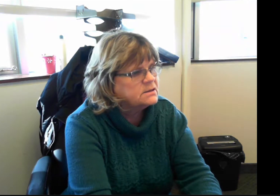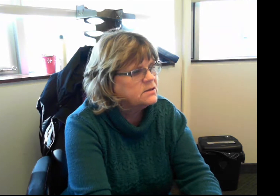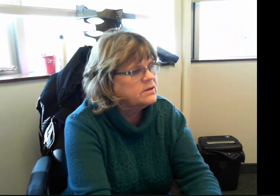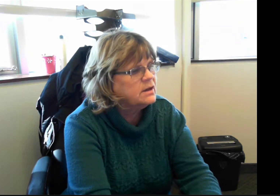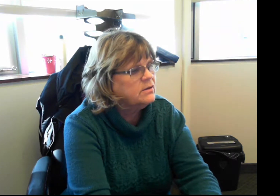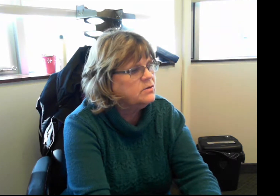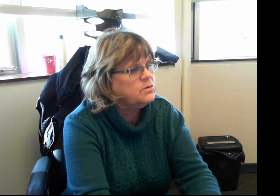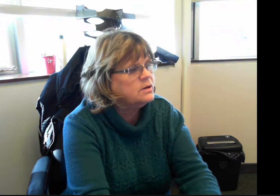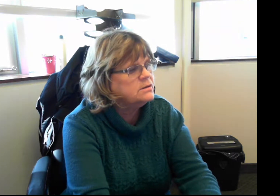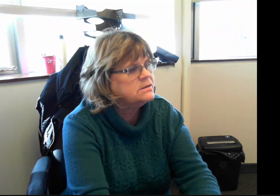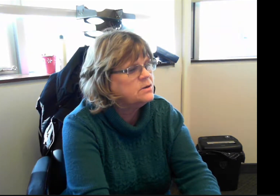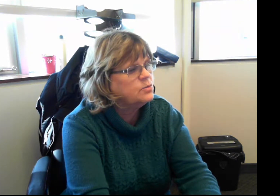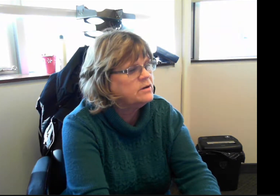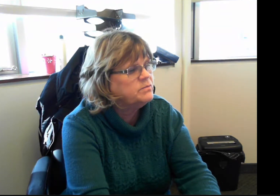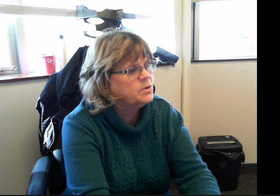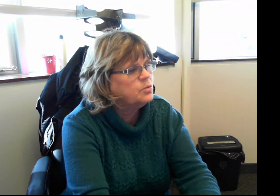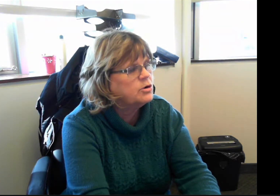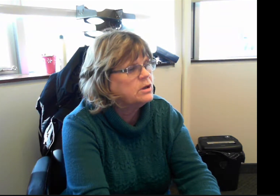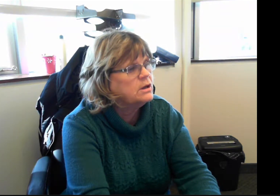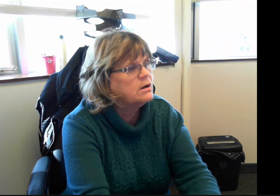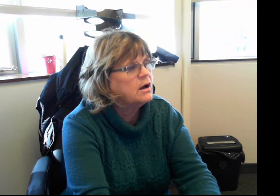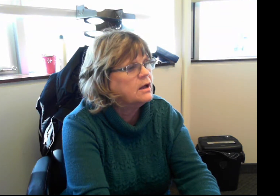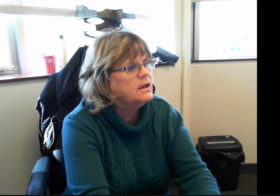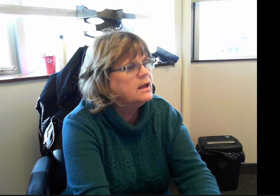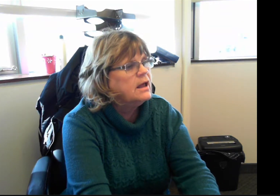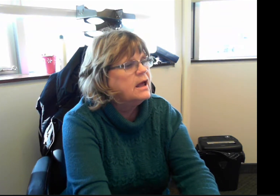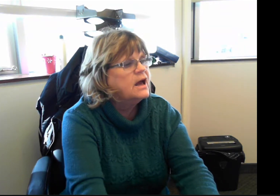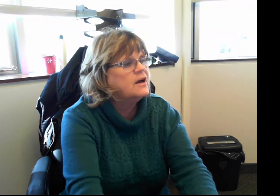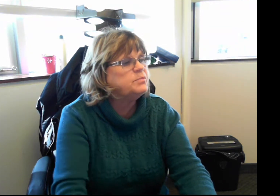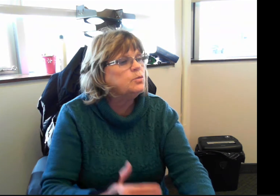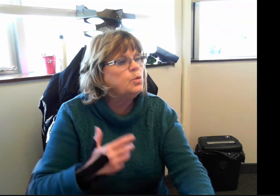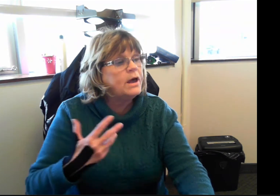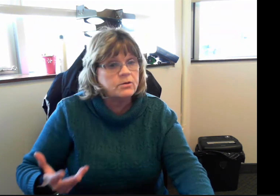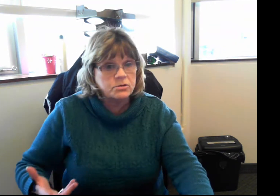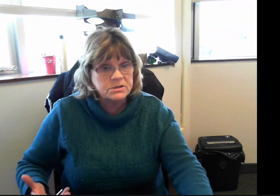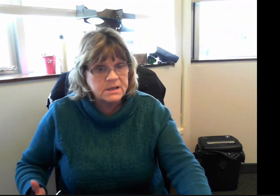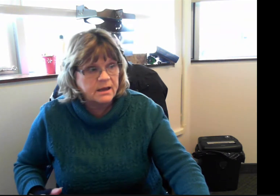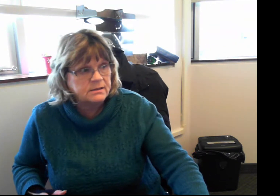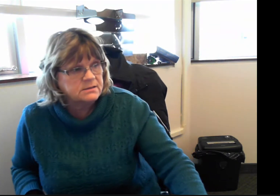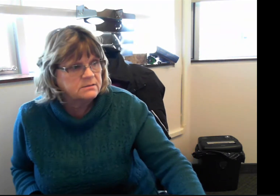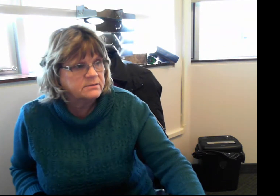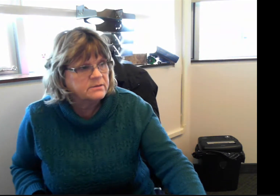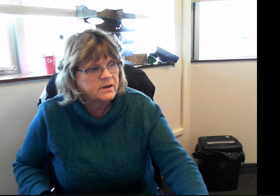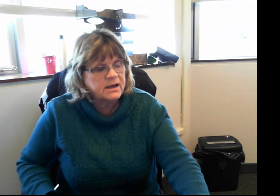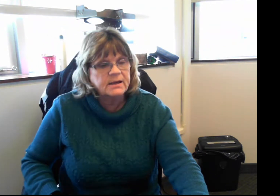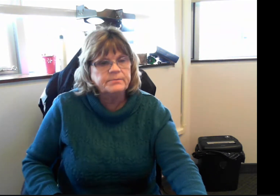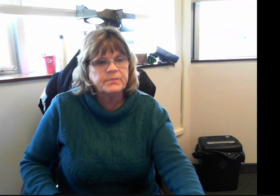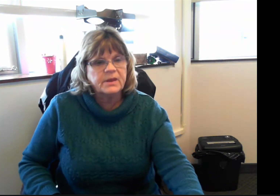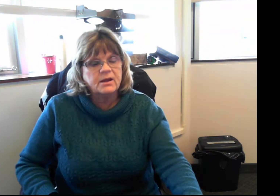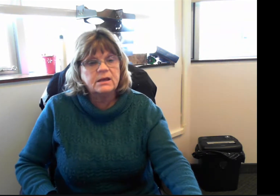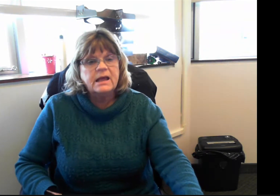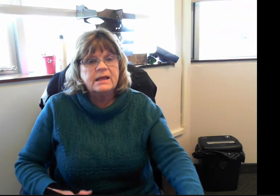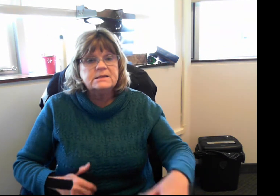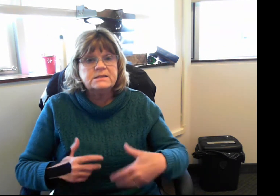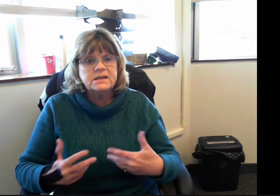So the other ones that we've been working on have been weather signs, right? And